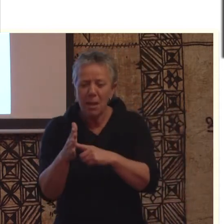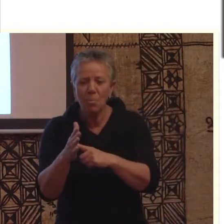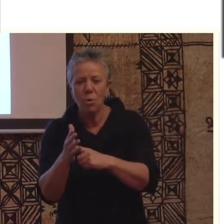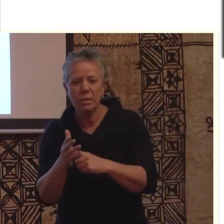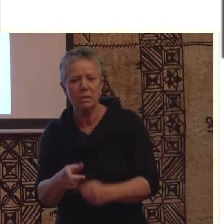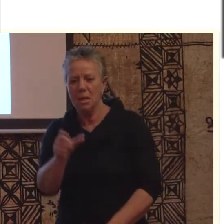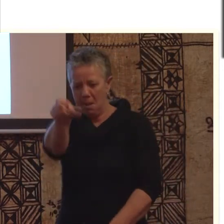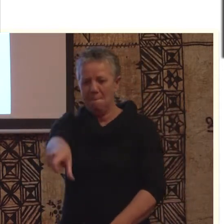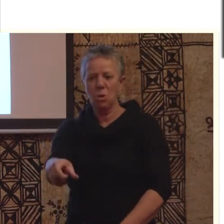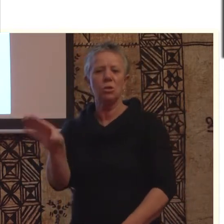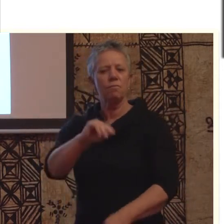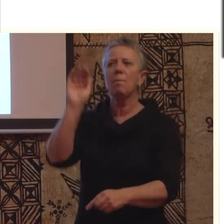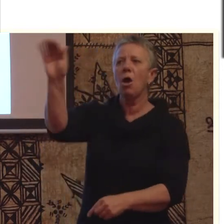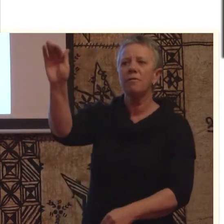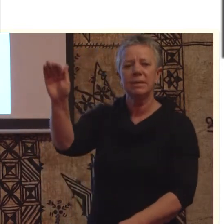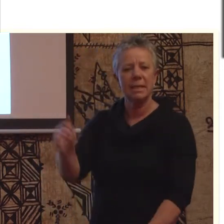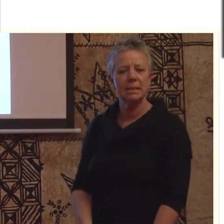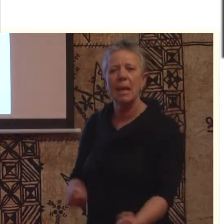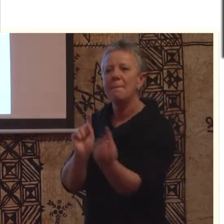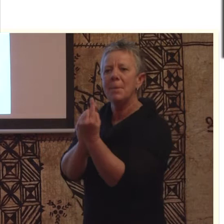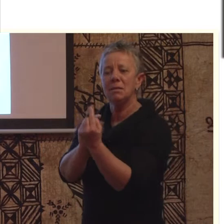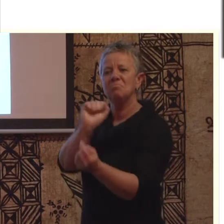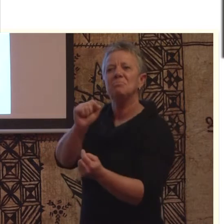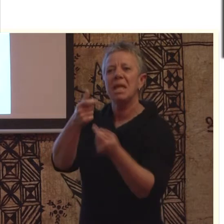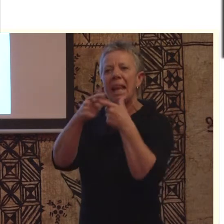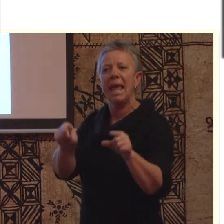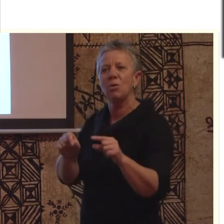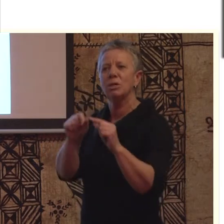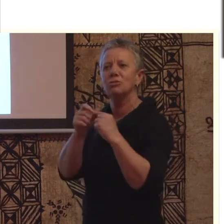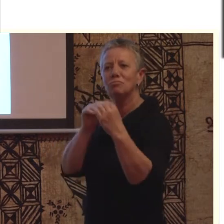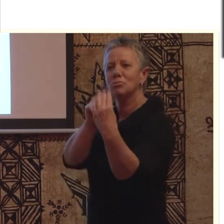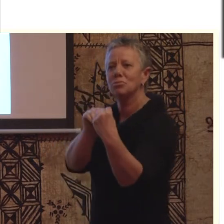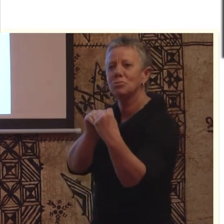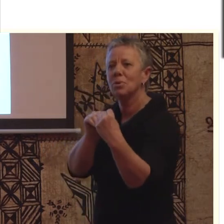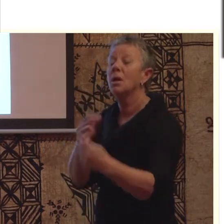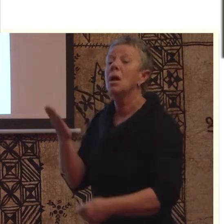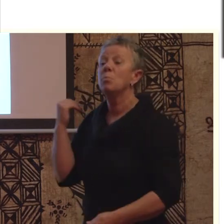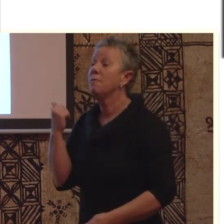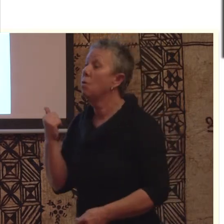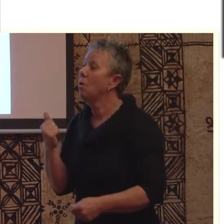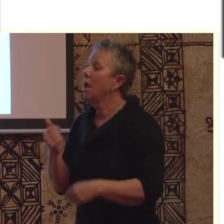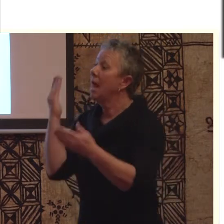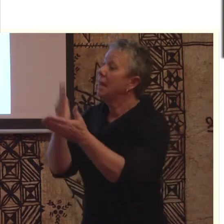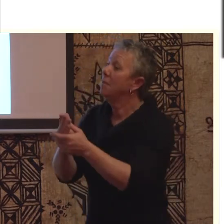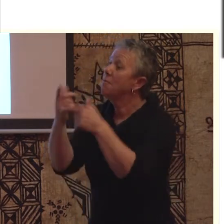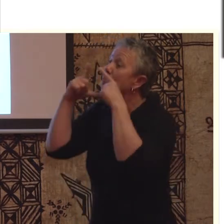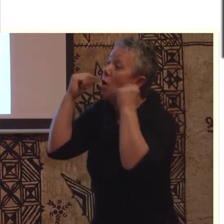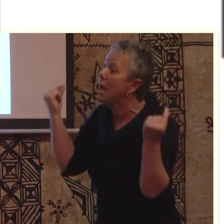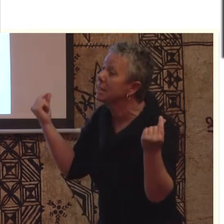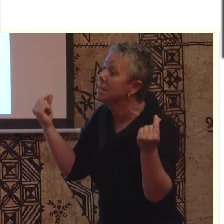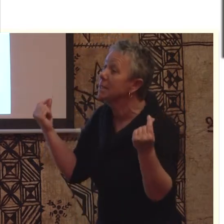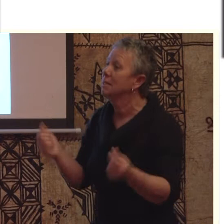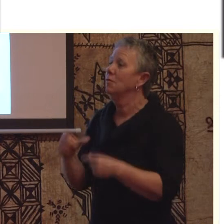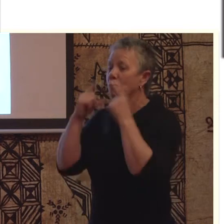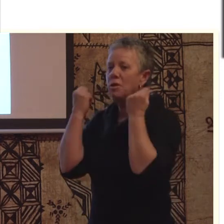sign. When I went to France, I studied French for 7 years, and I went into the first place I went to, I